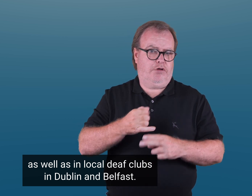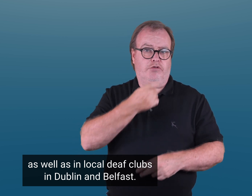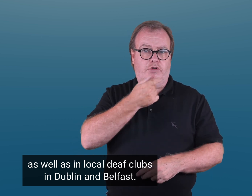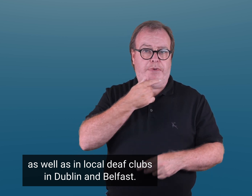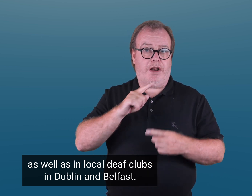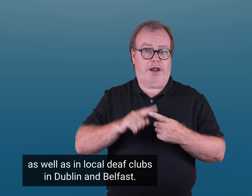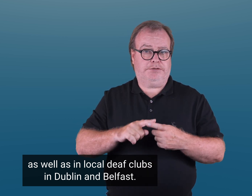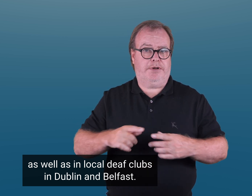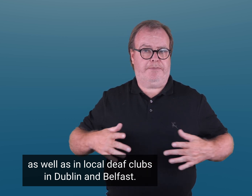Belfast.